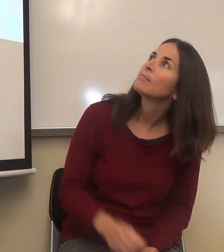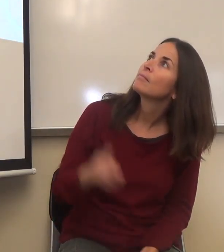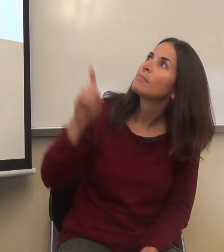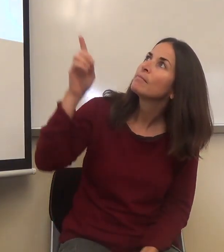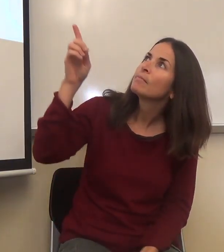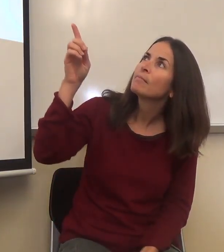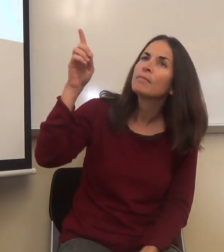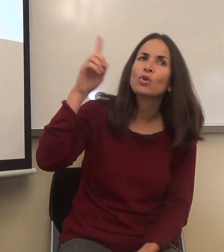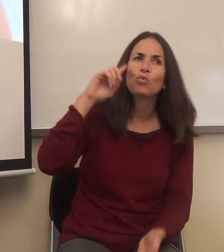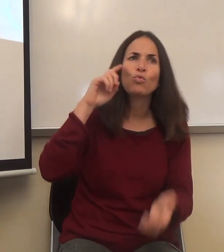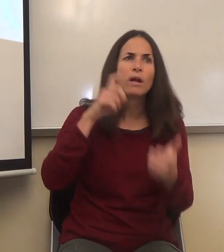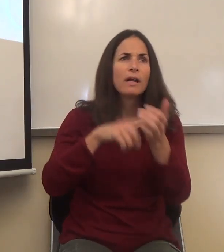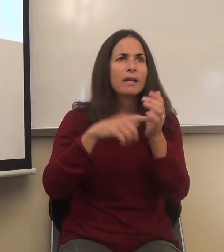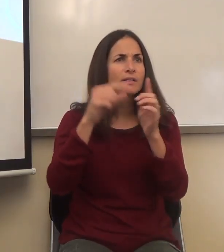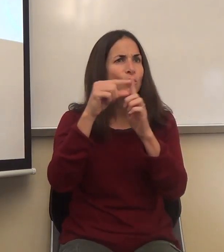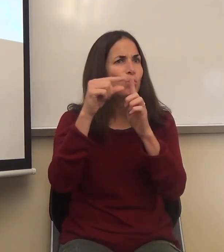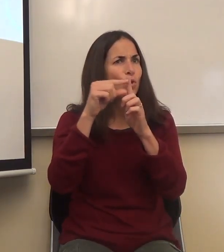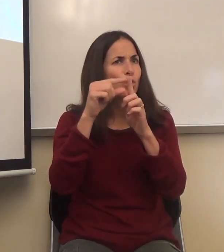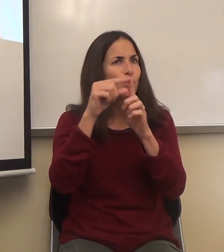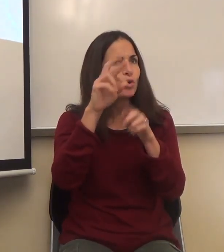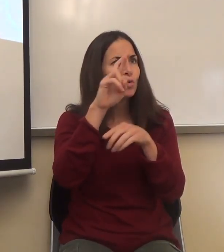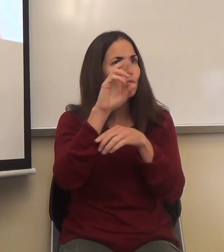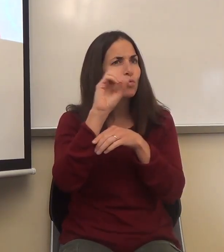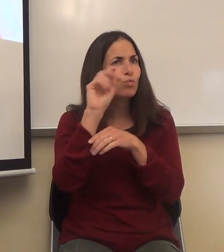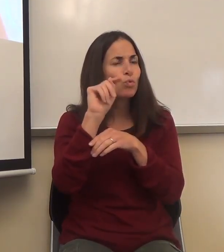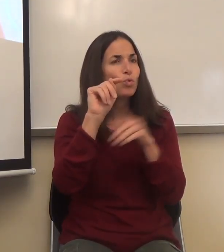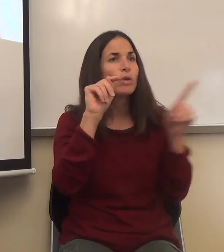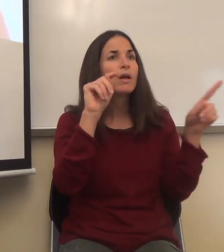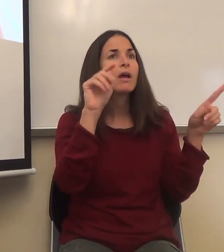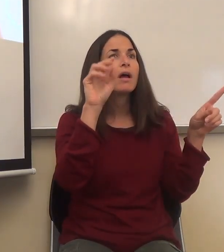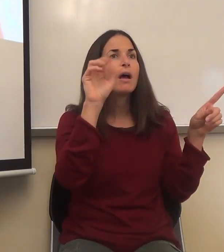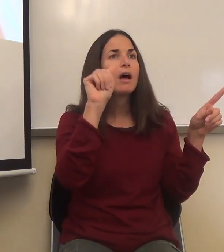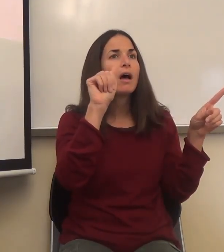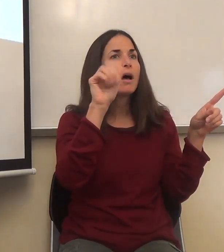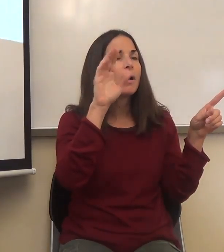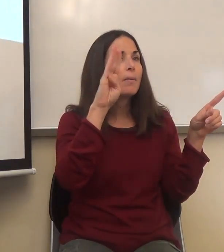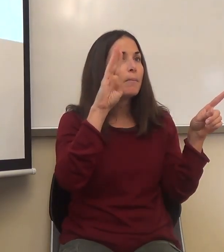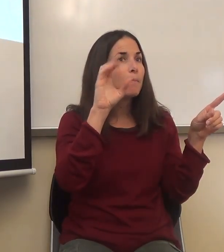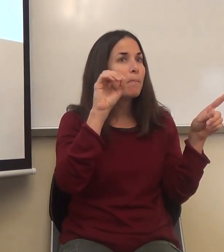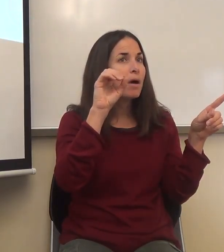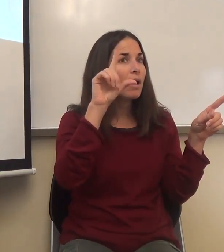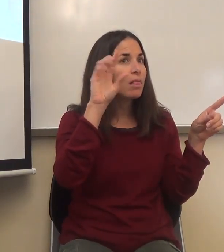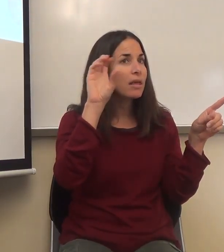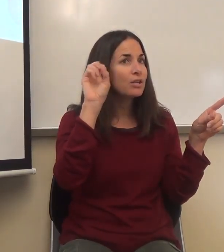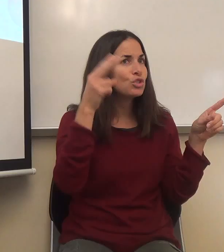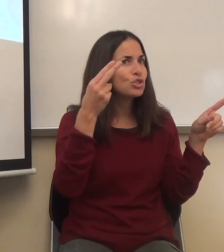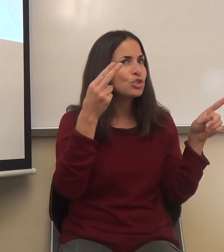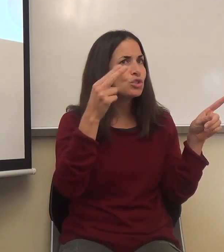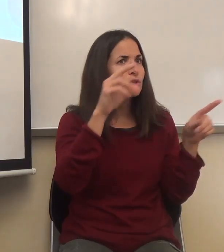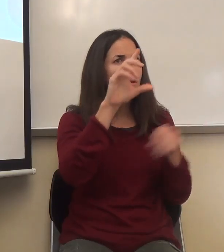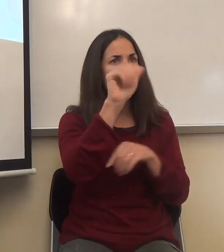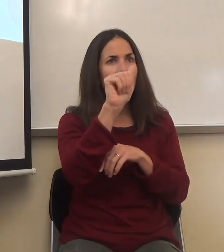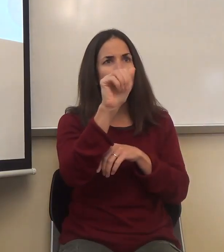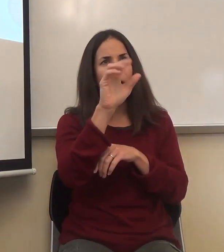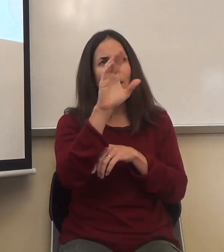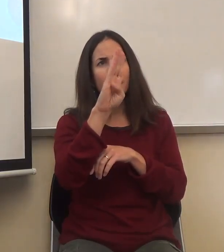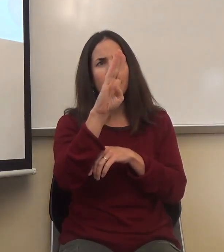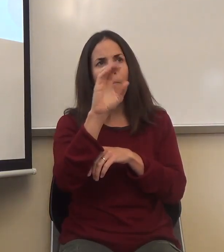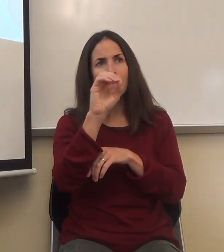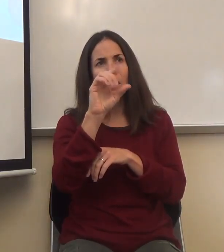They were fighting against the big 19th century issue, which was